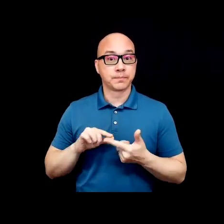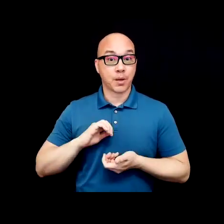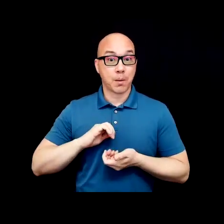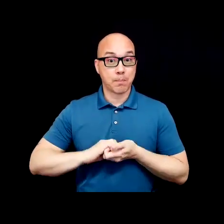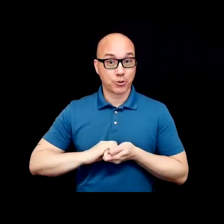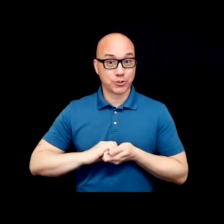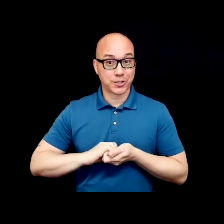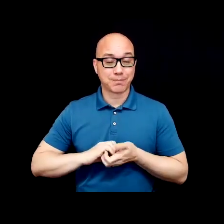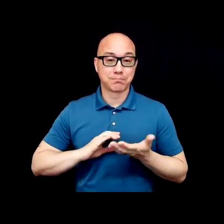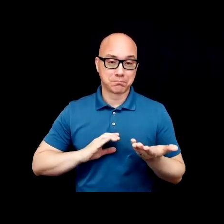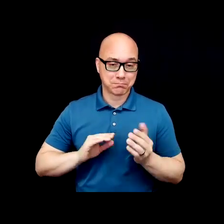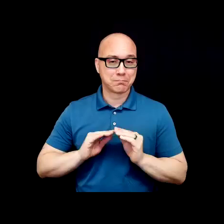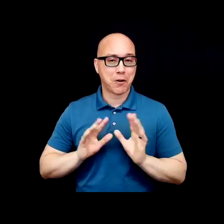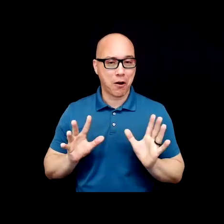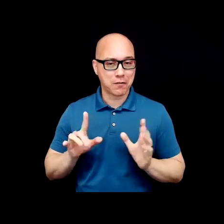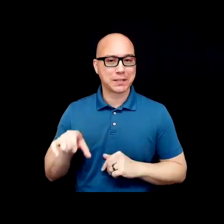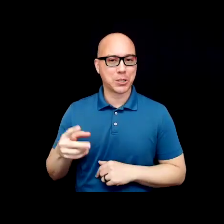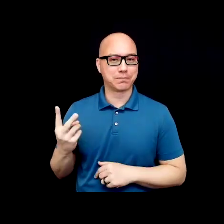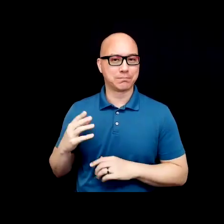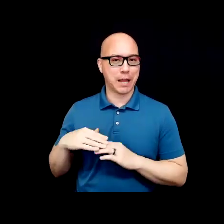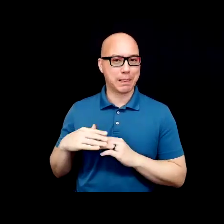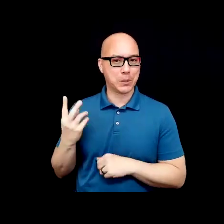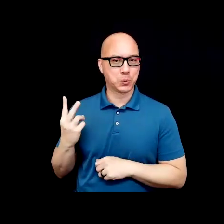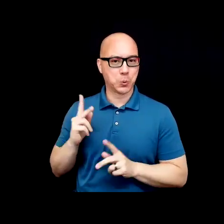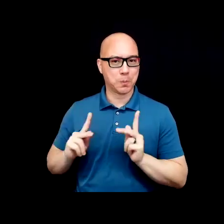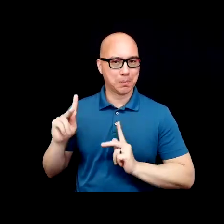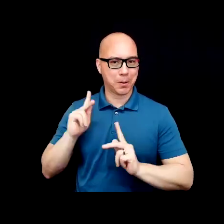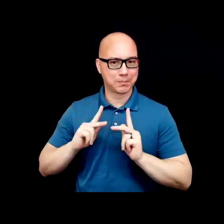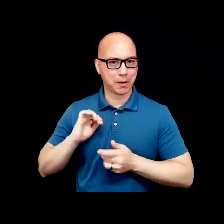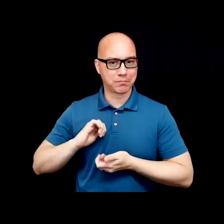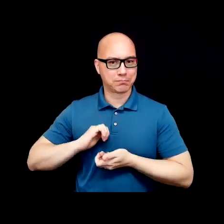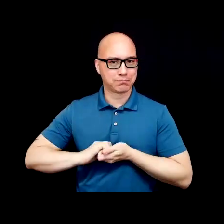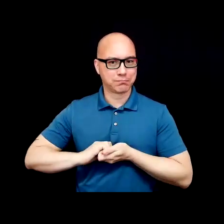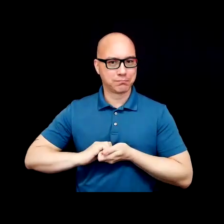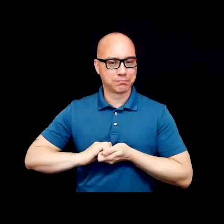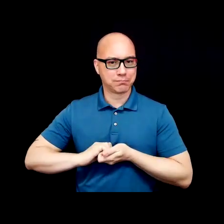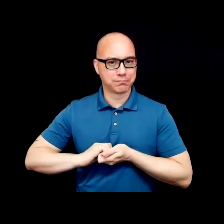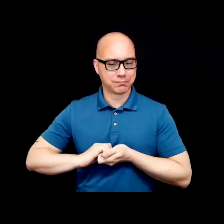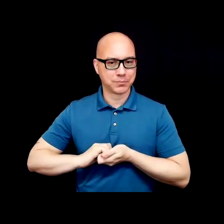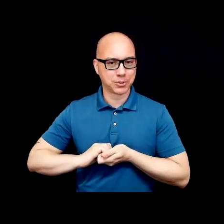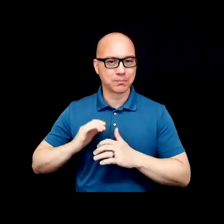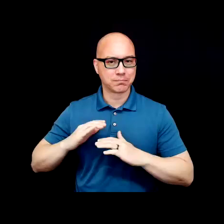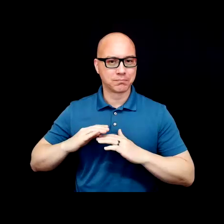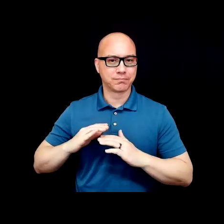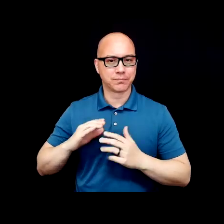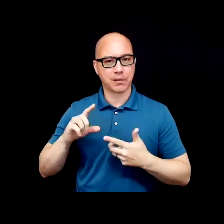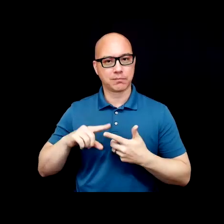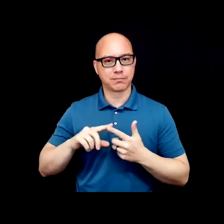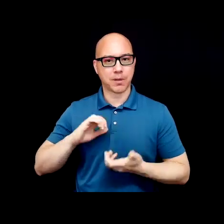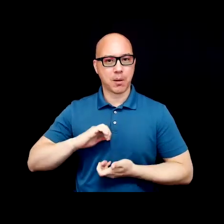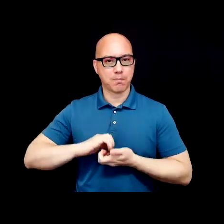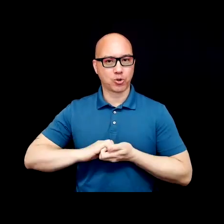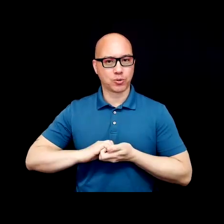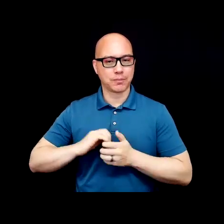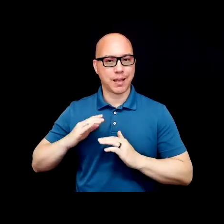have more than one person to have a partnership. A partnership, by its very nature, is two or more people who've decided to